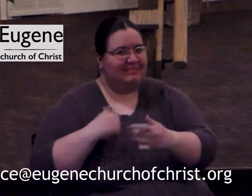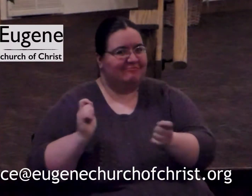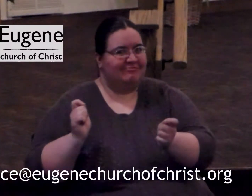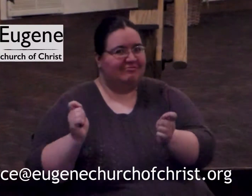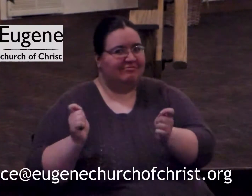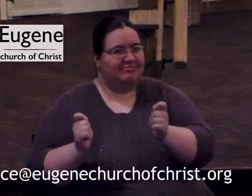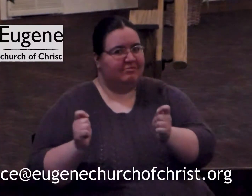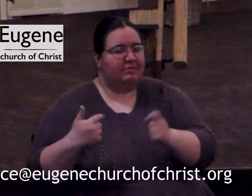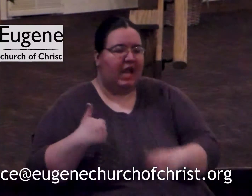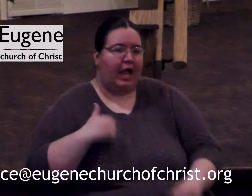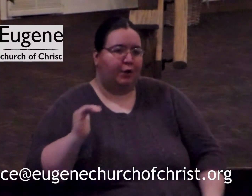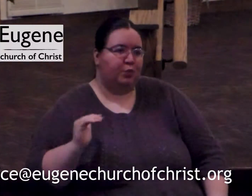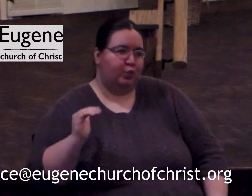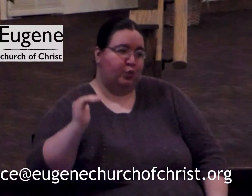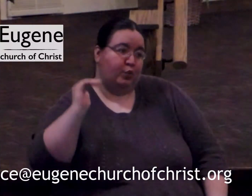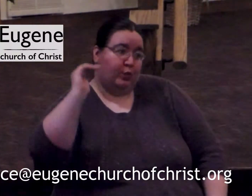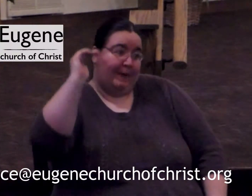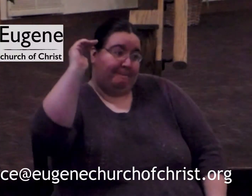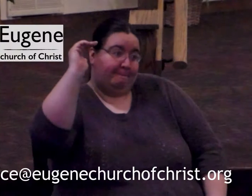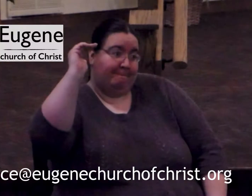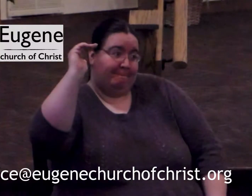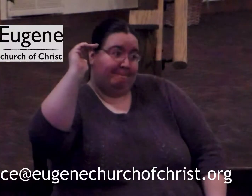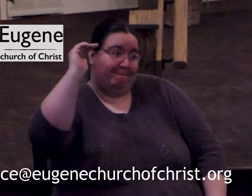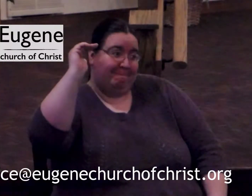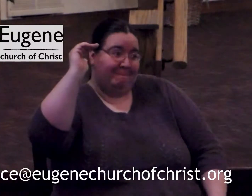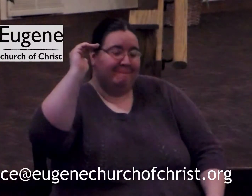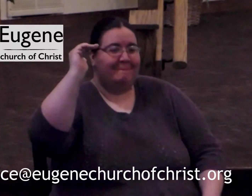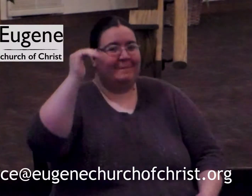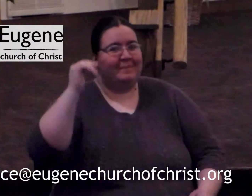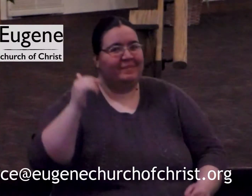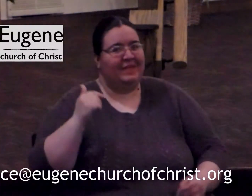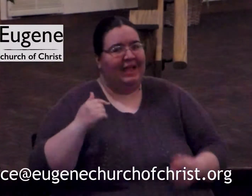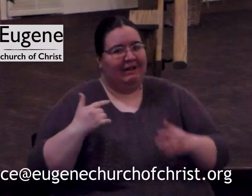in the midst of all that. And then I hit a point where lock-ins were no longer fun.